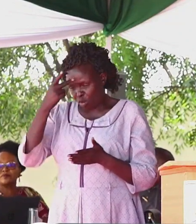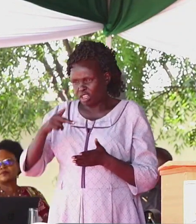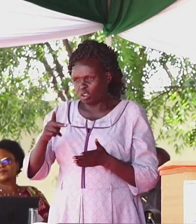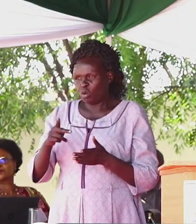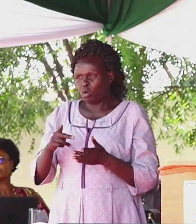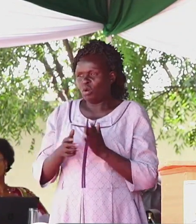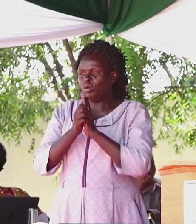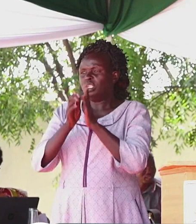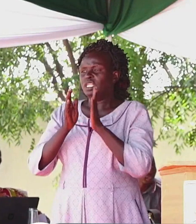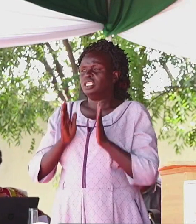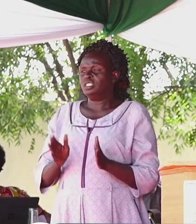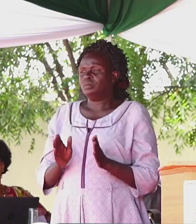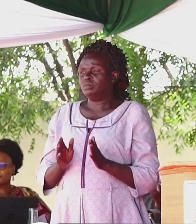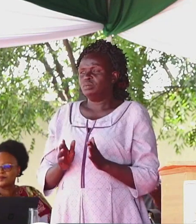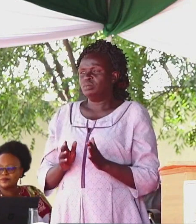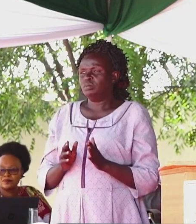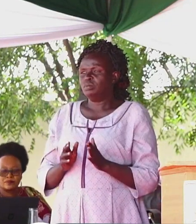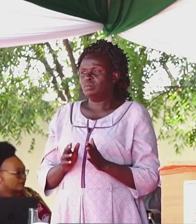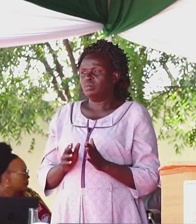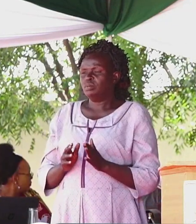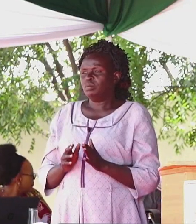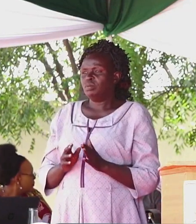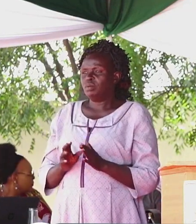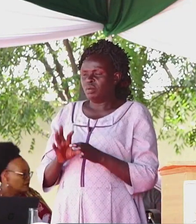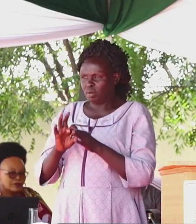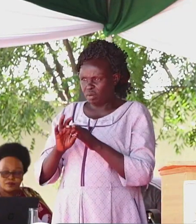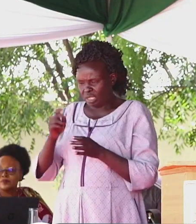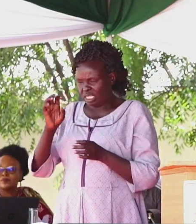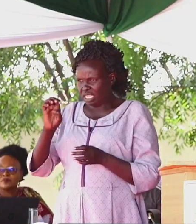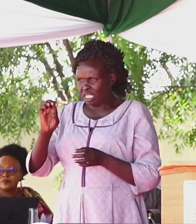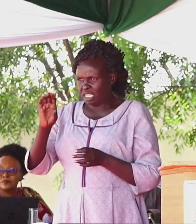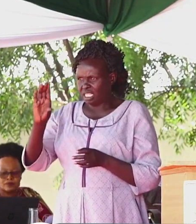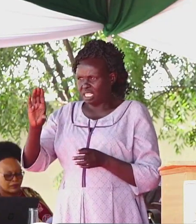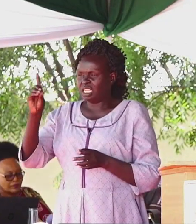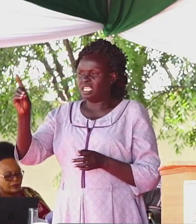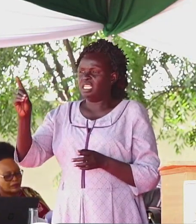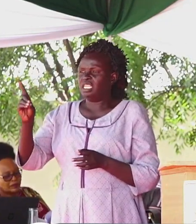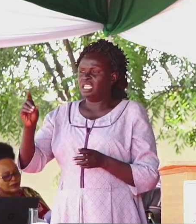and the first spouses as ECD champions.